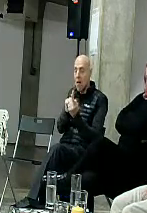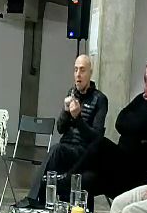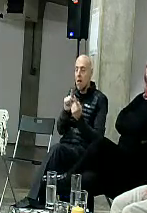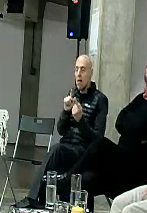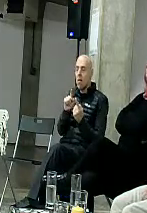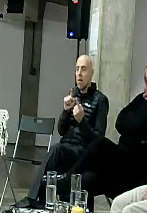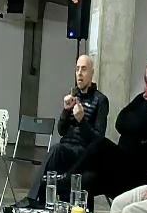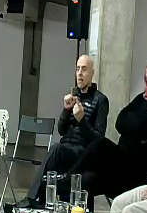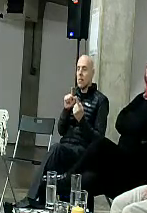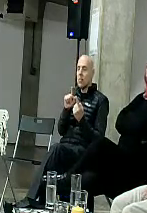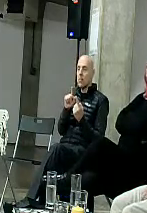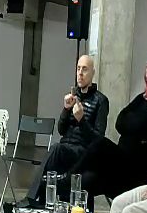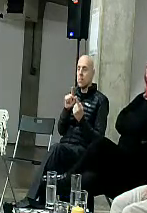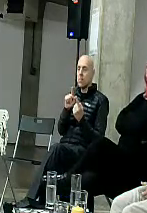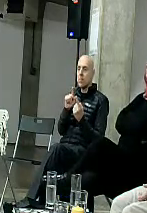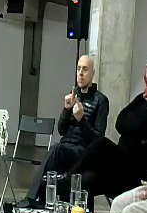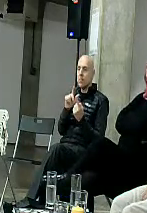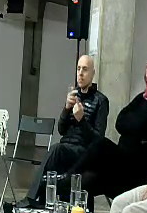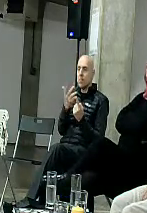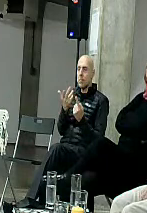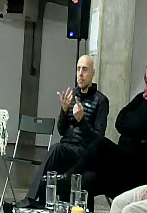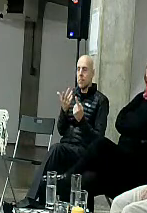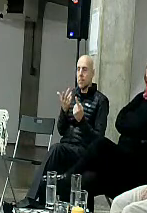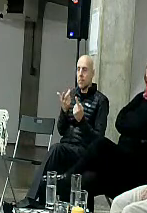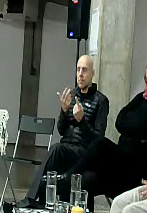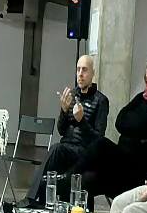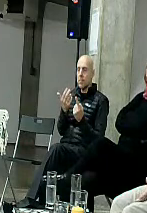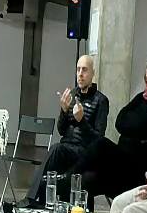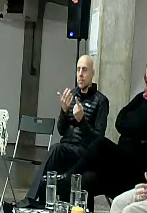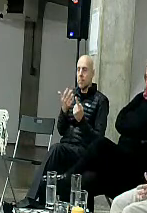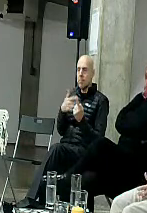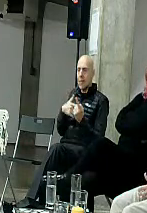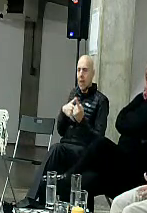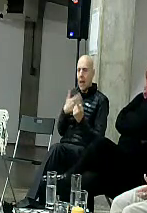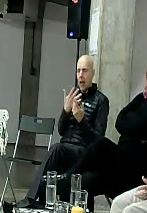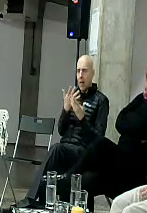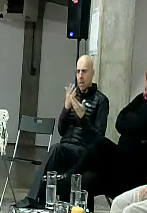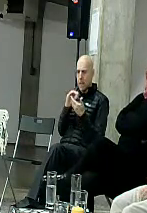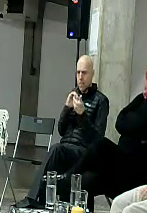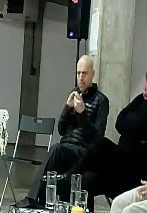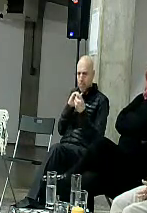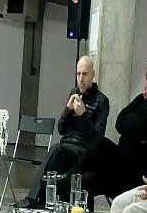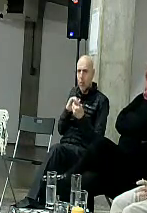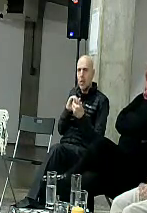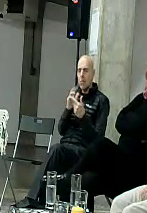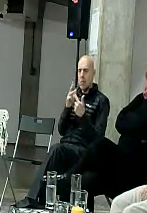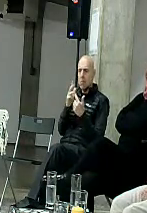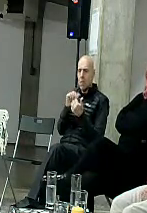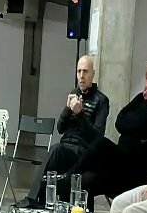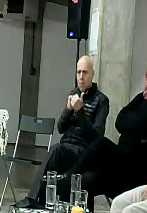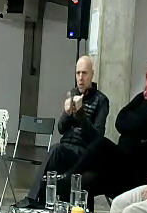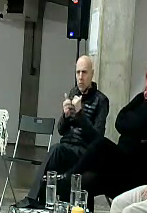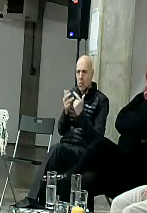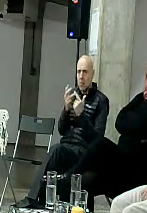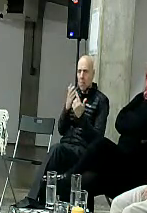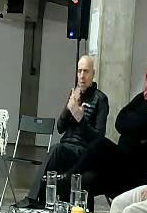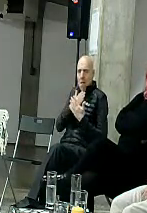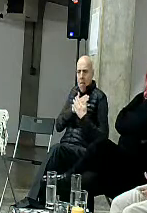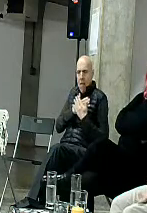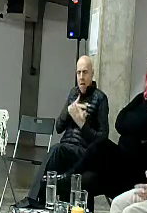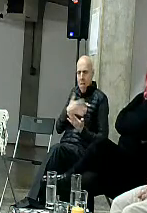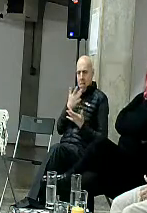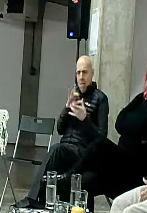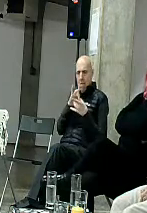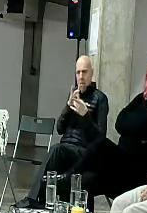you have a sense of solidarity, friendship, love, and